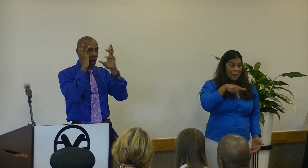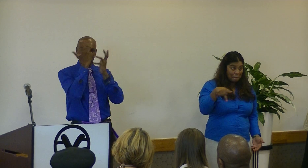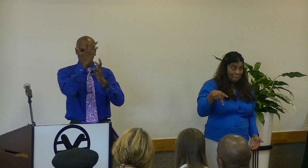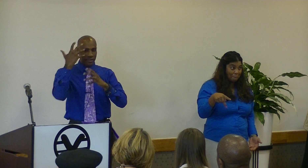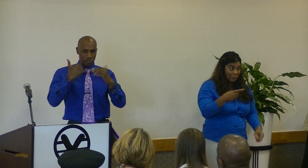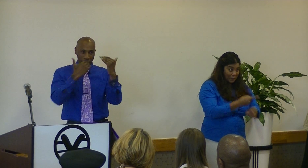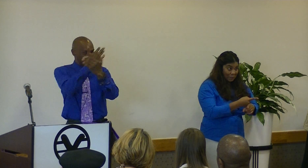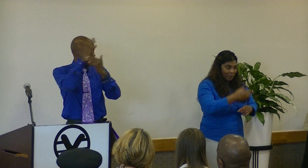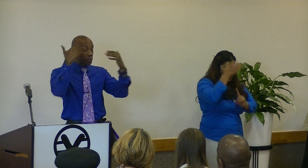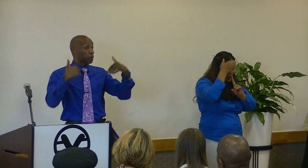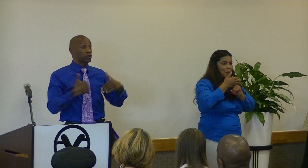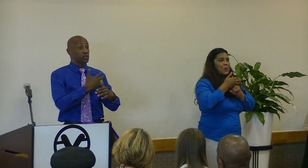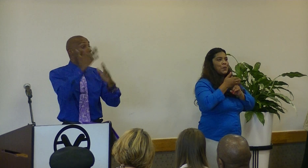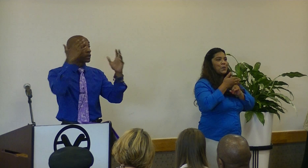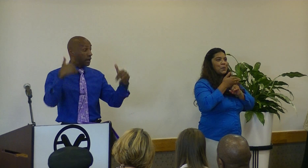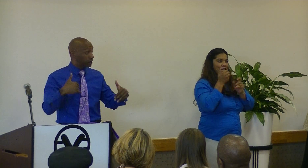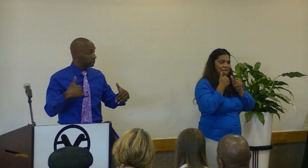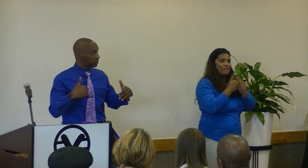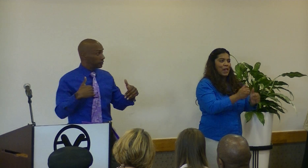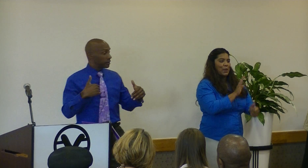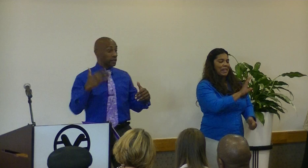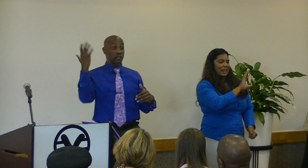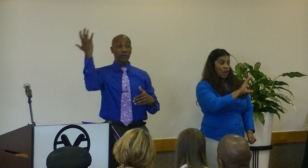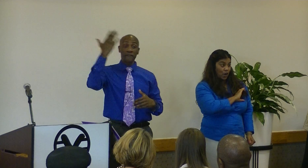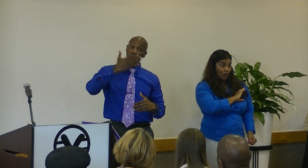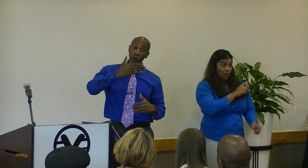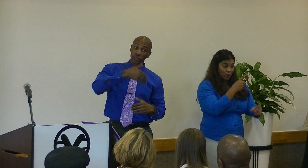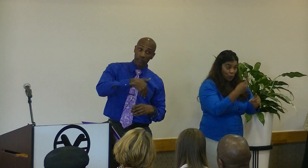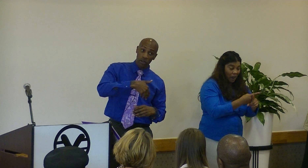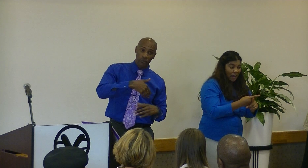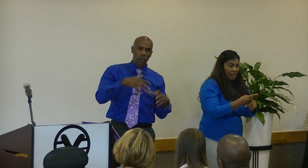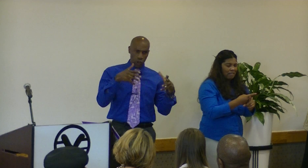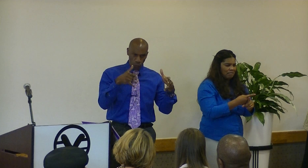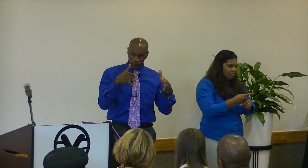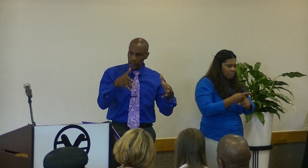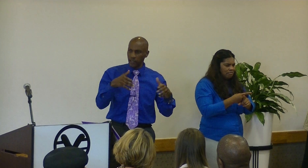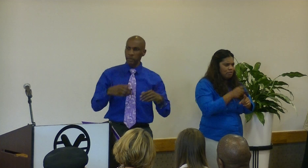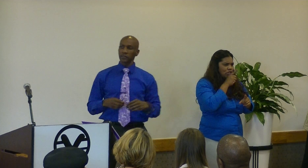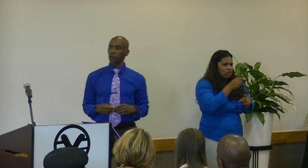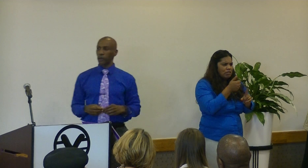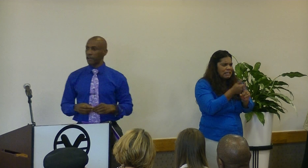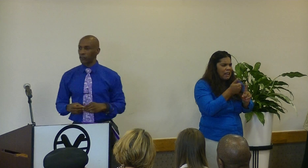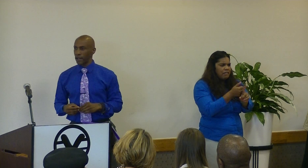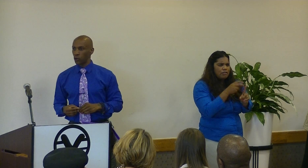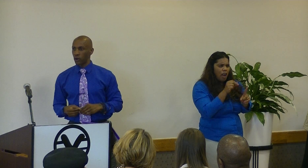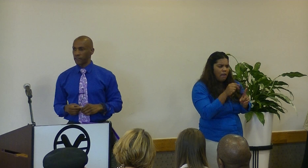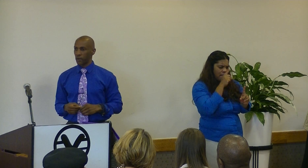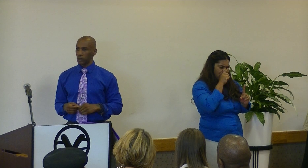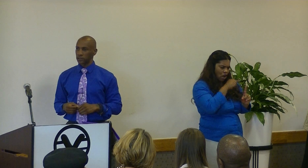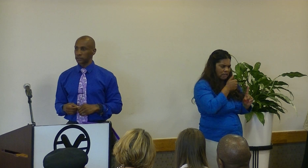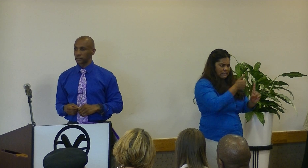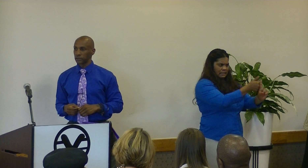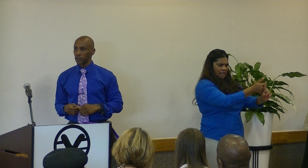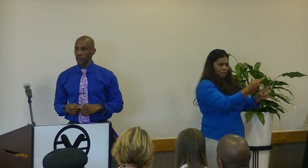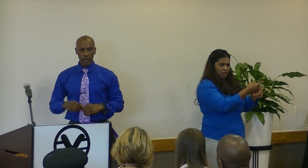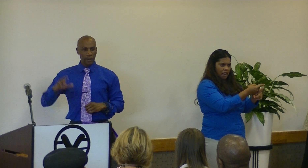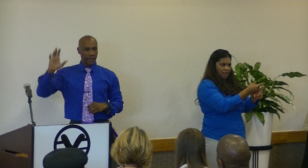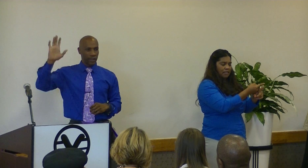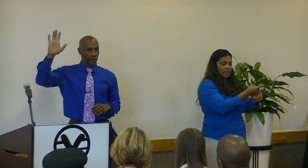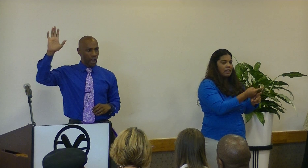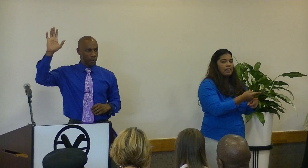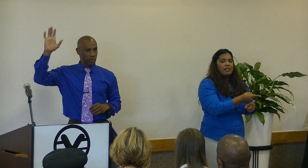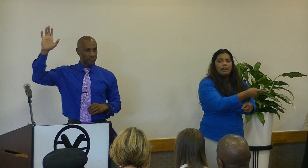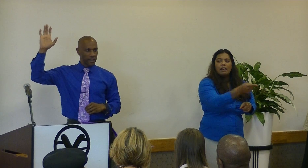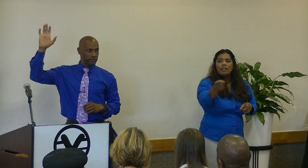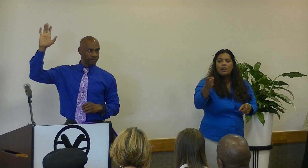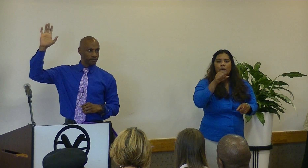to whoever this mask, this persona, this false self, you were fully committed to whatever and whoever that was. Anybody